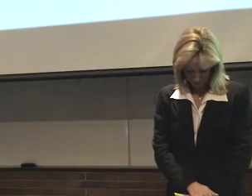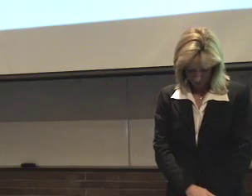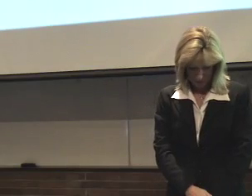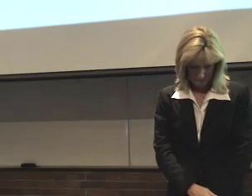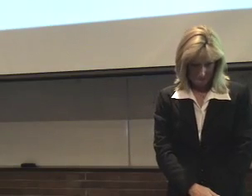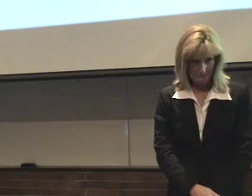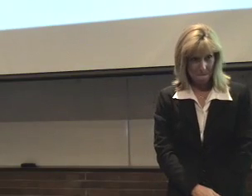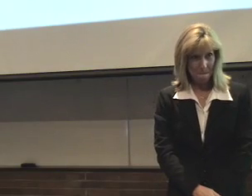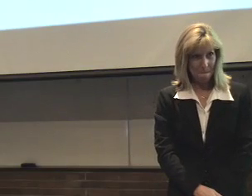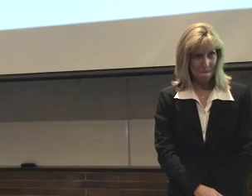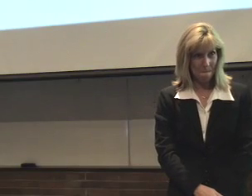Nice pictures.